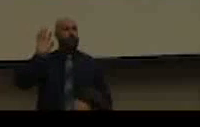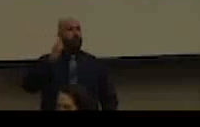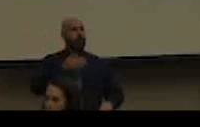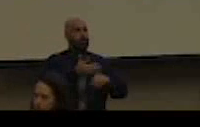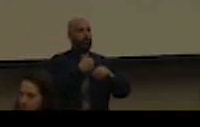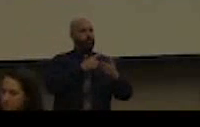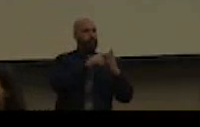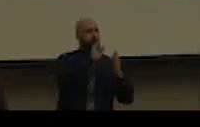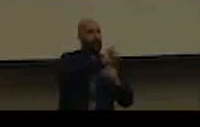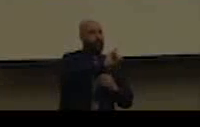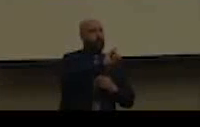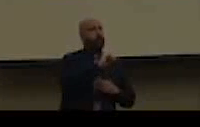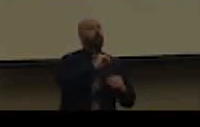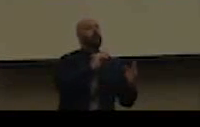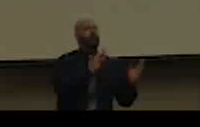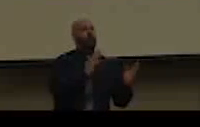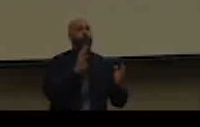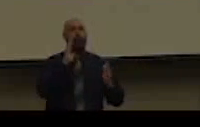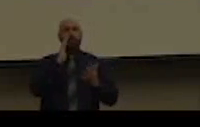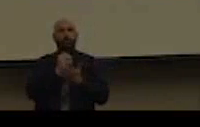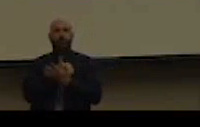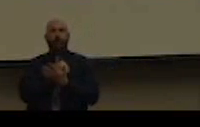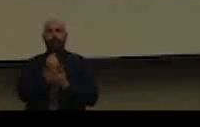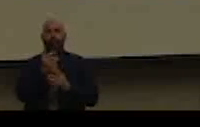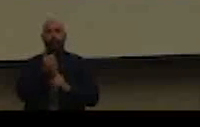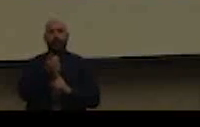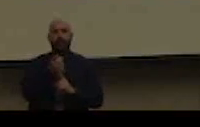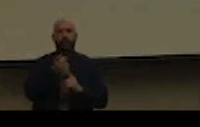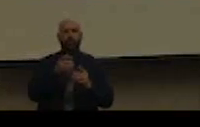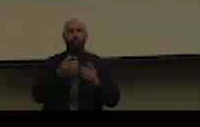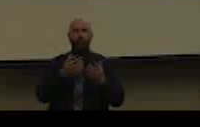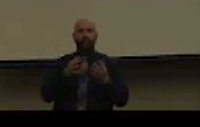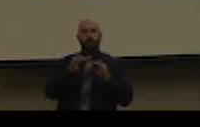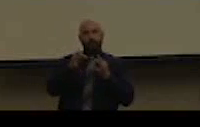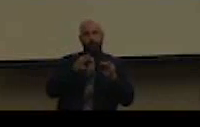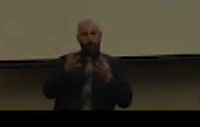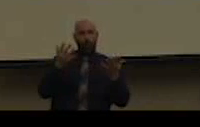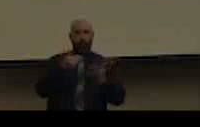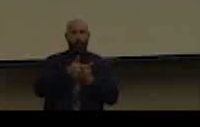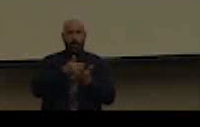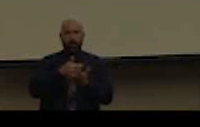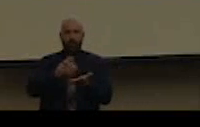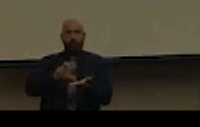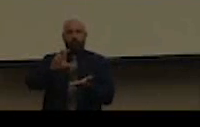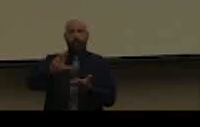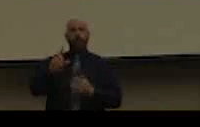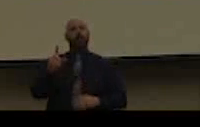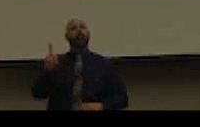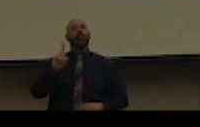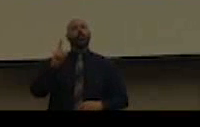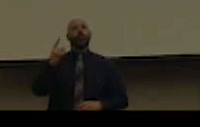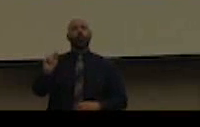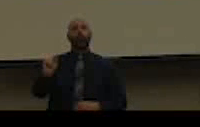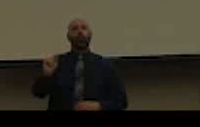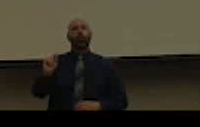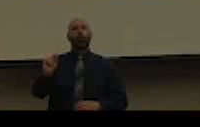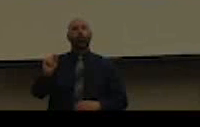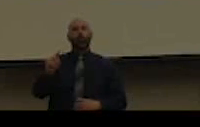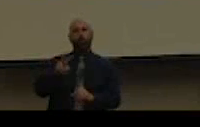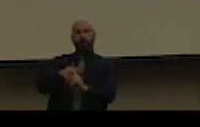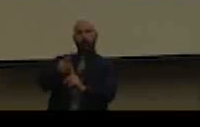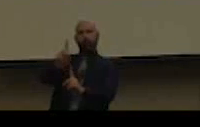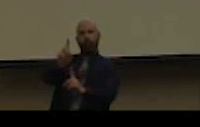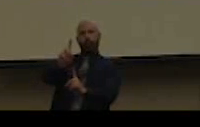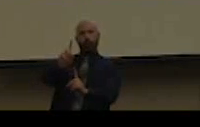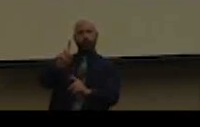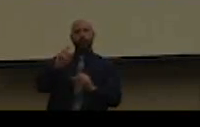going to take just a couple minutes to walk through what money was allocated and where did it go, so that we're talking about the same dollars, and then we'd love to open that up